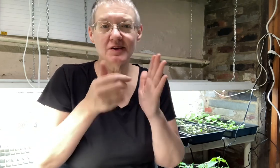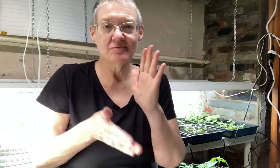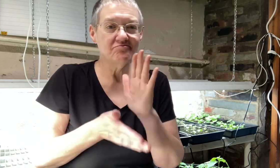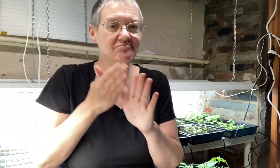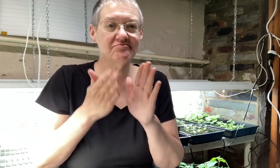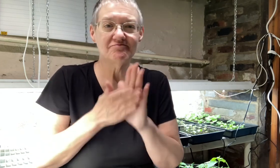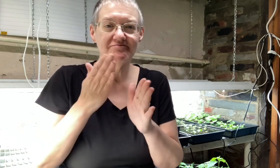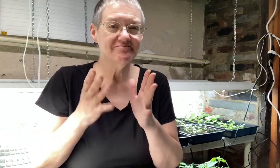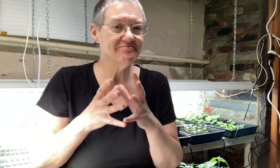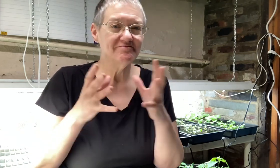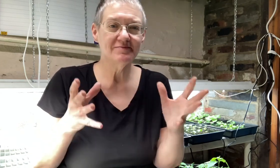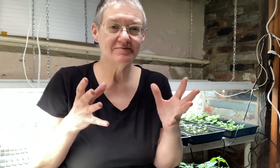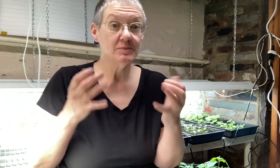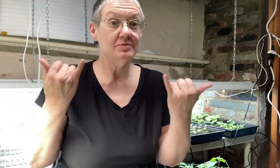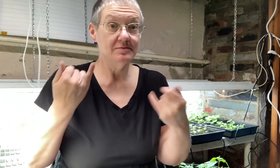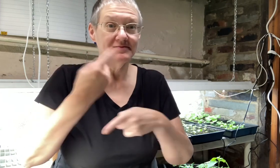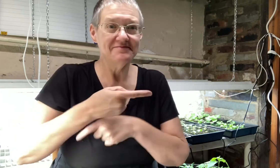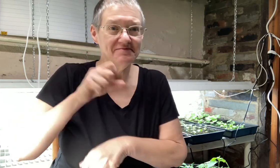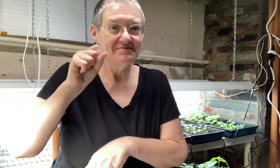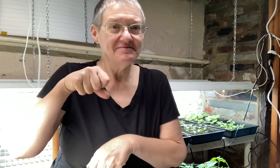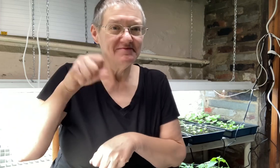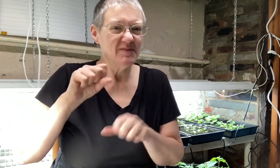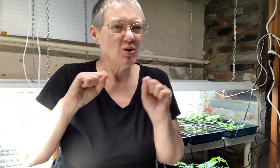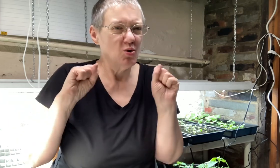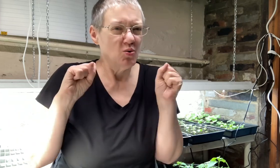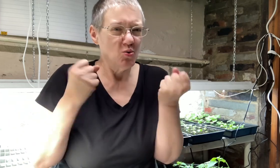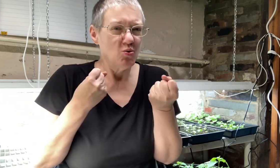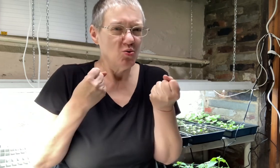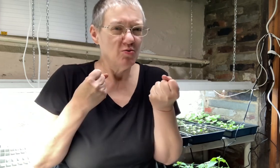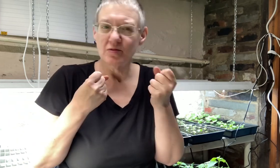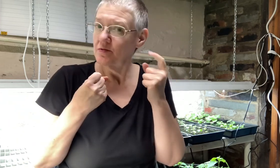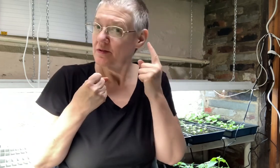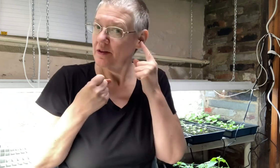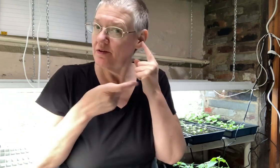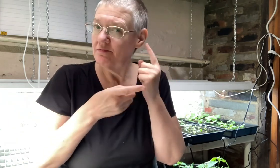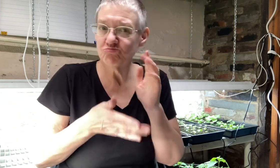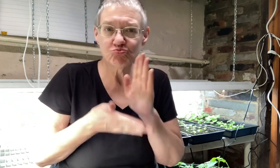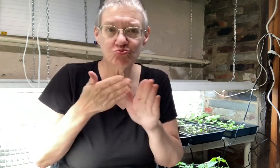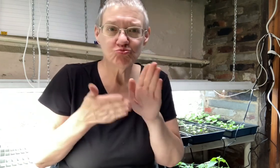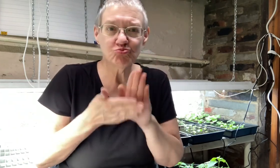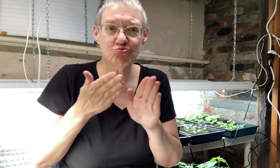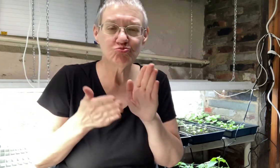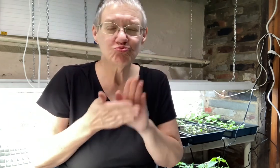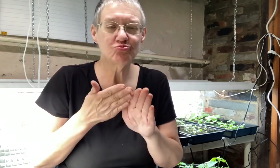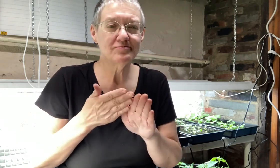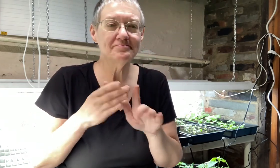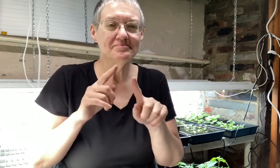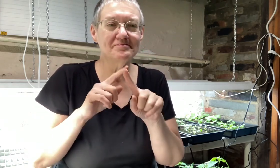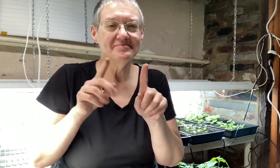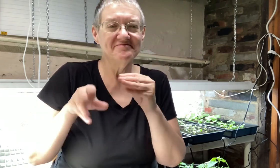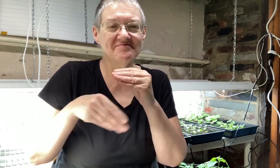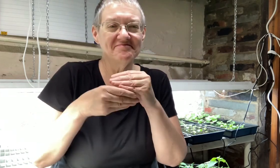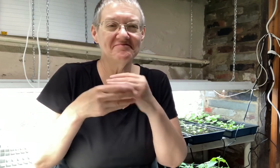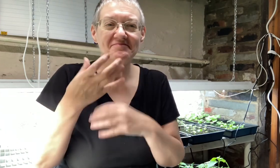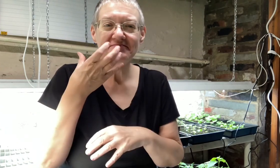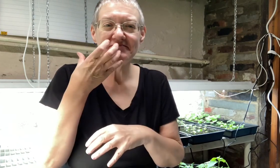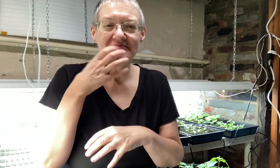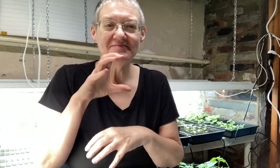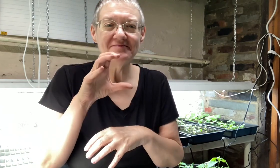warmer than normal February. Now today it's running because it's cold outside. Can you hear it? But